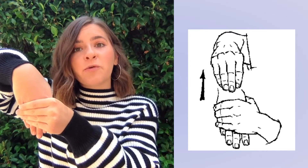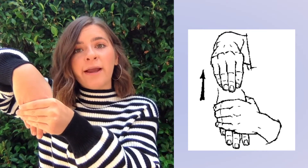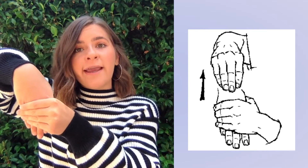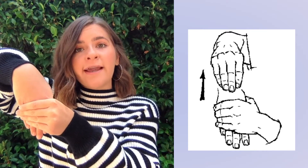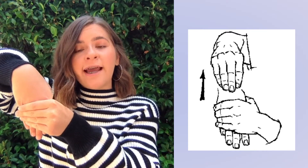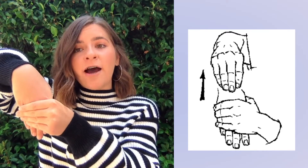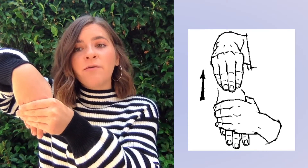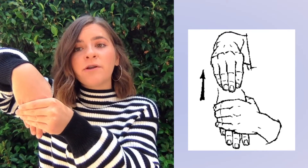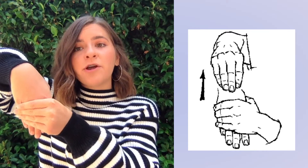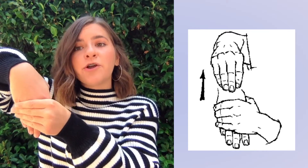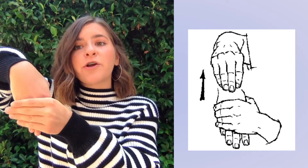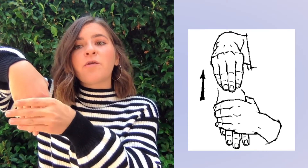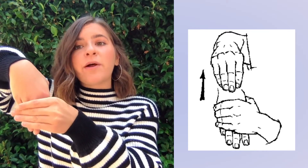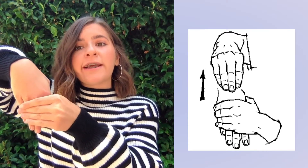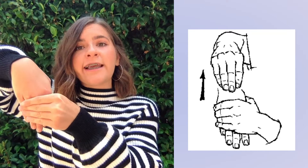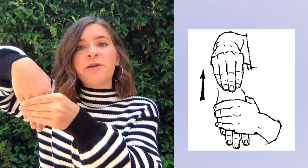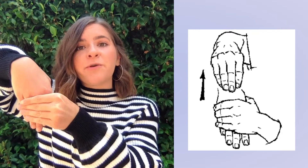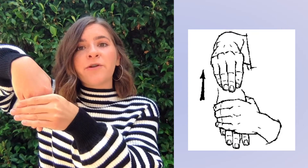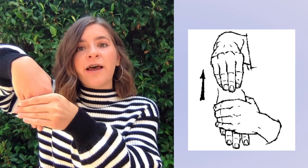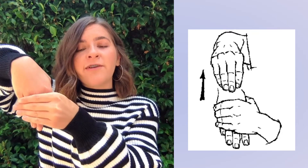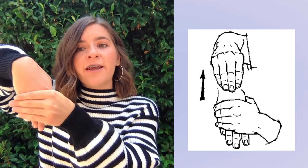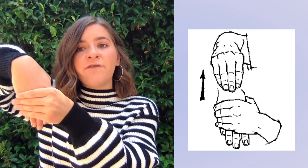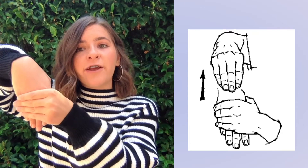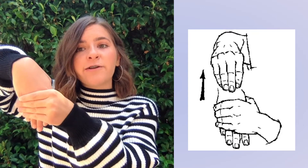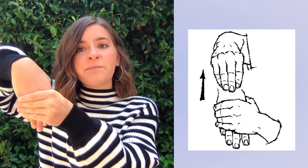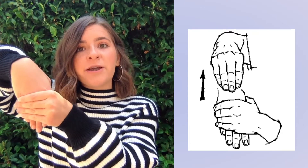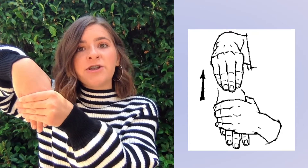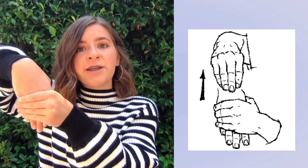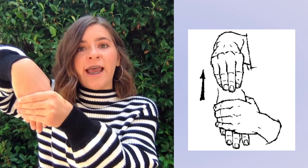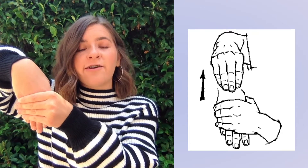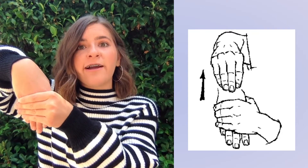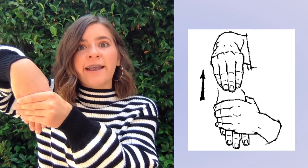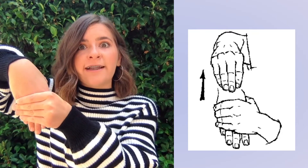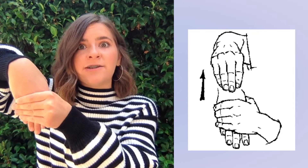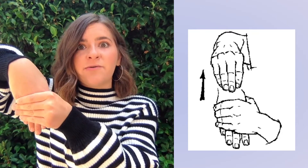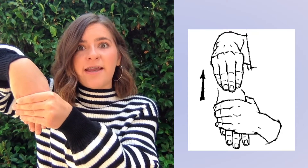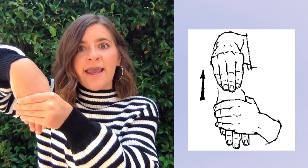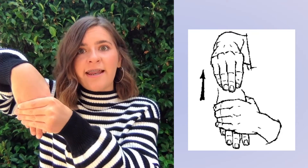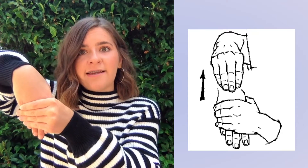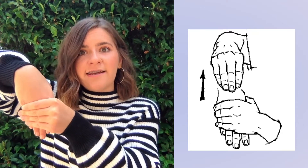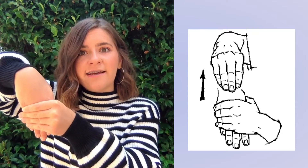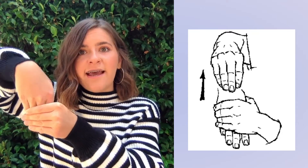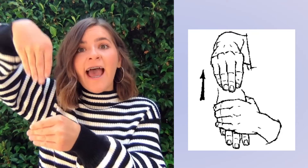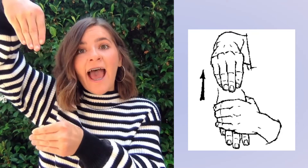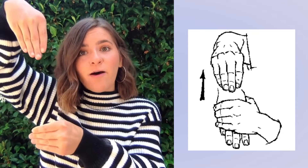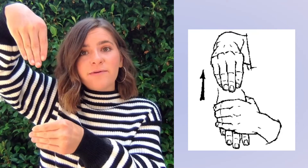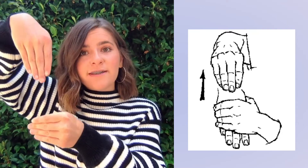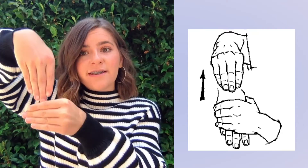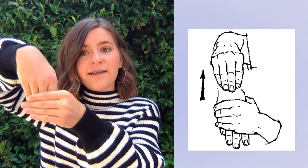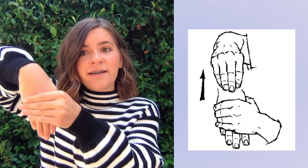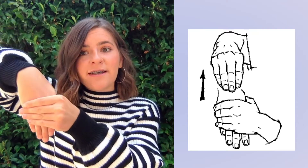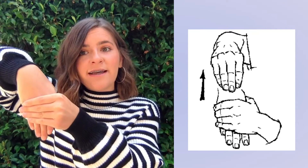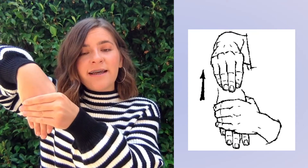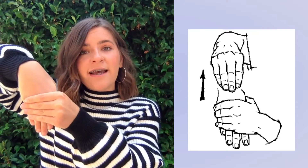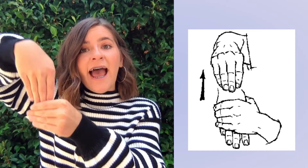pulling your right hand out, you're going to want to keep your left hand fingers pinched together against your right hand.